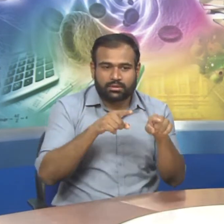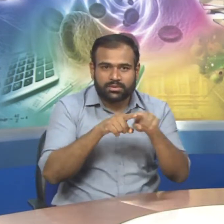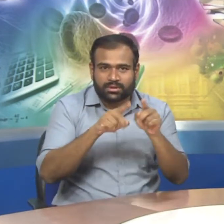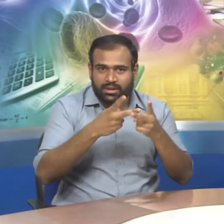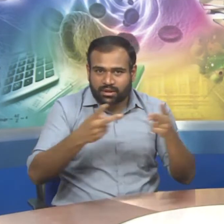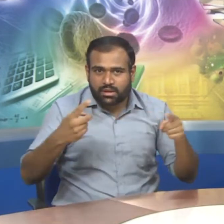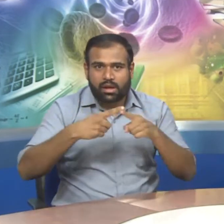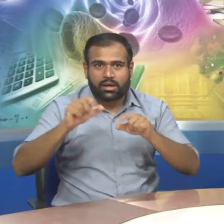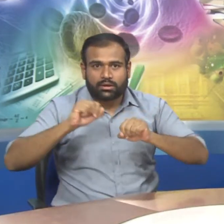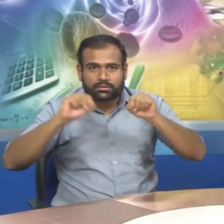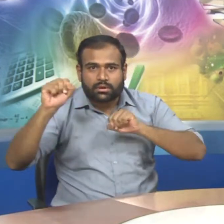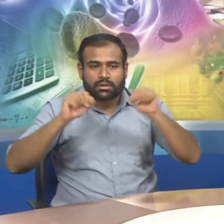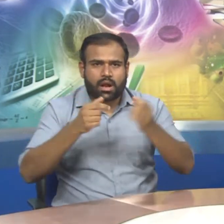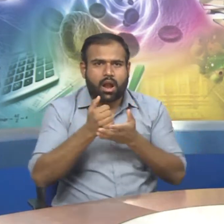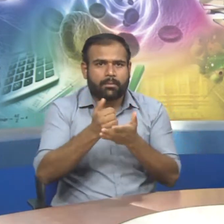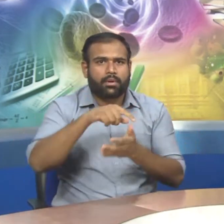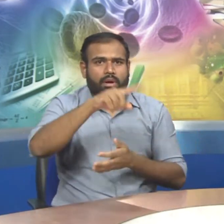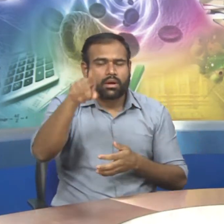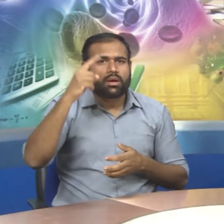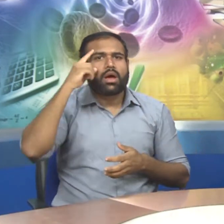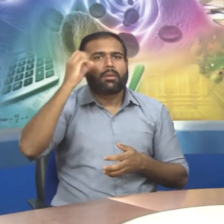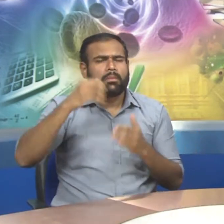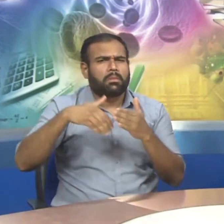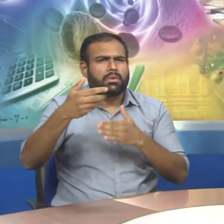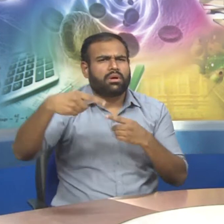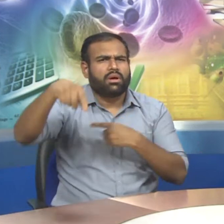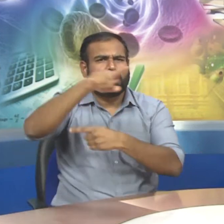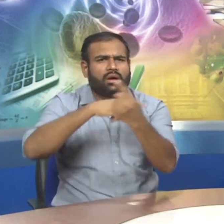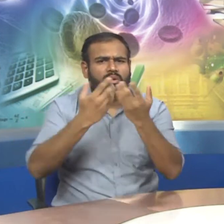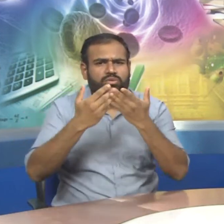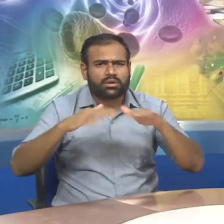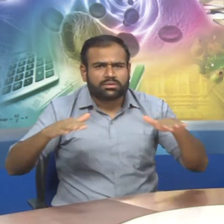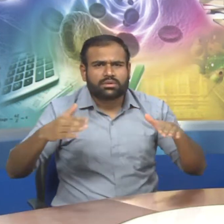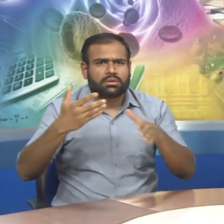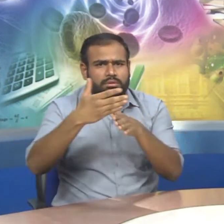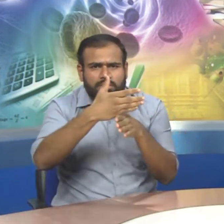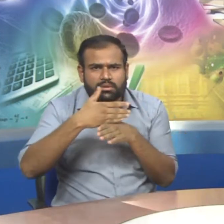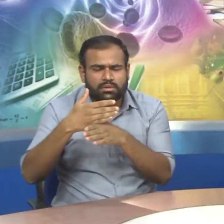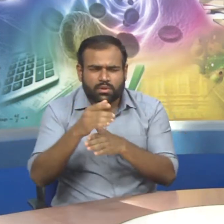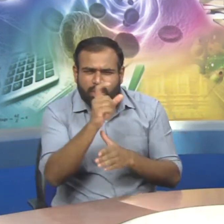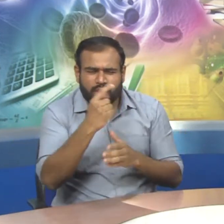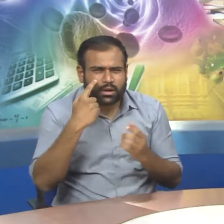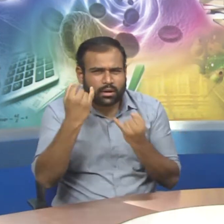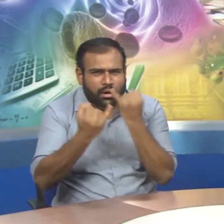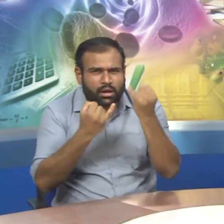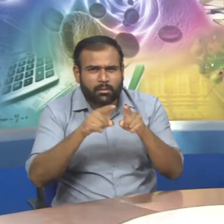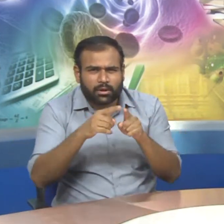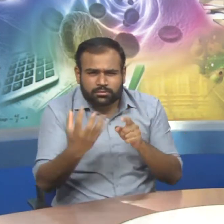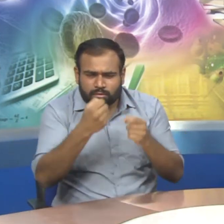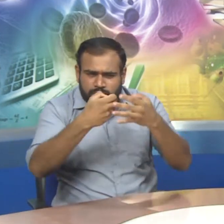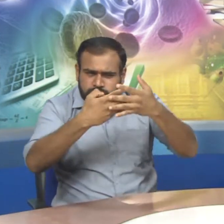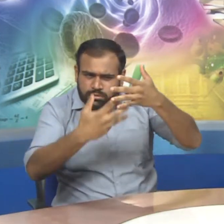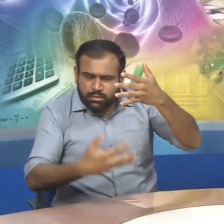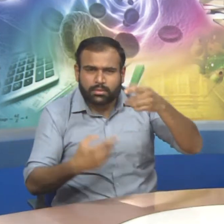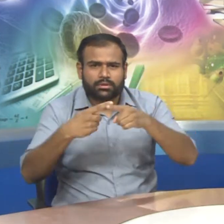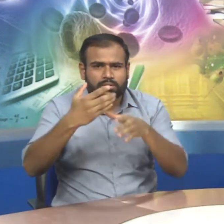So far we have understood the lesson. We have also done the exercise. I hope you all will share these questions